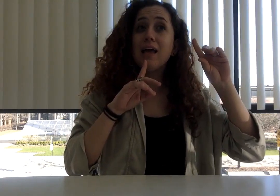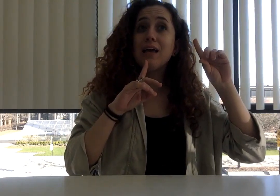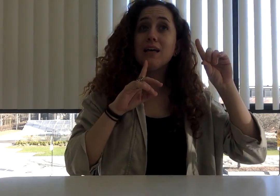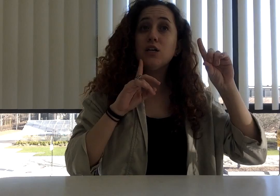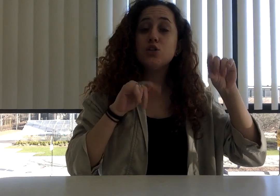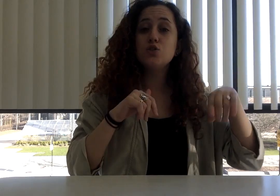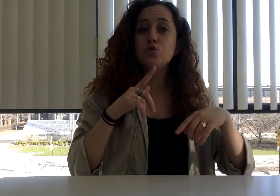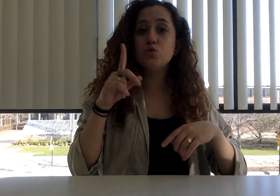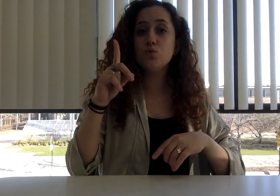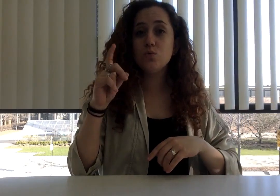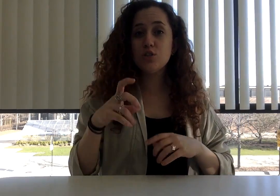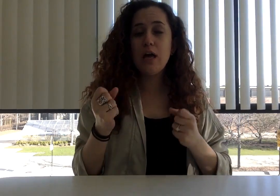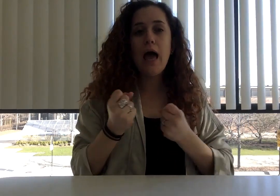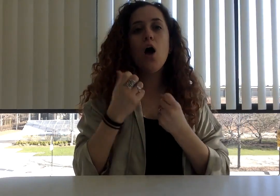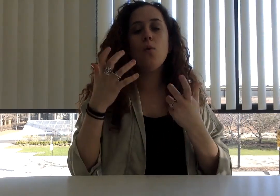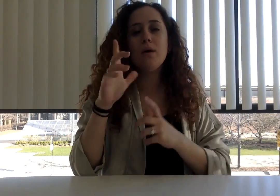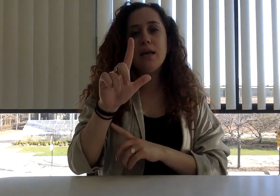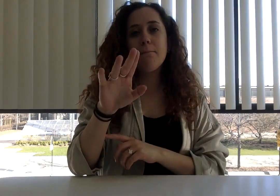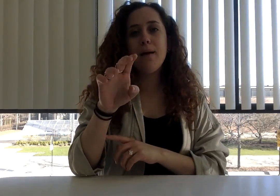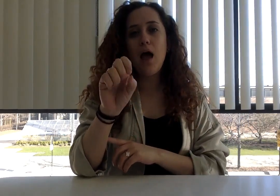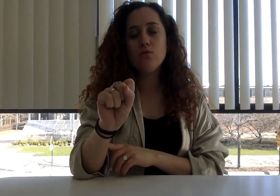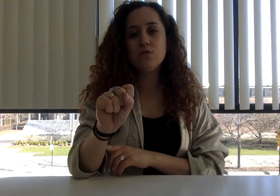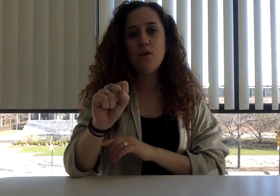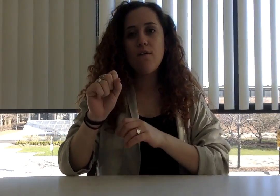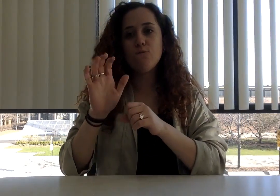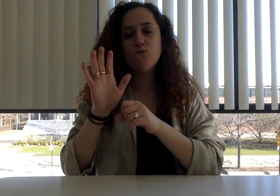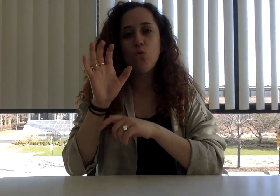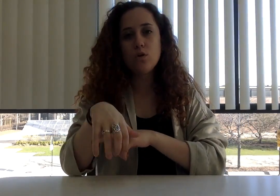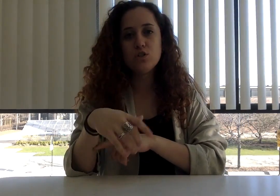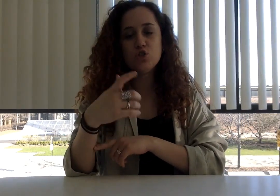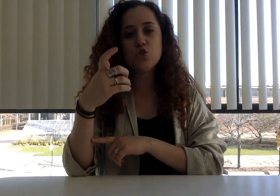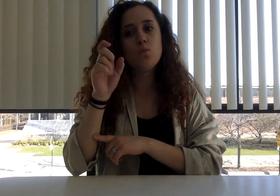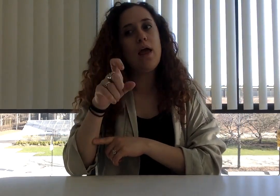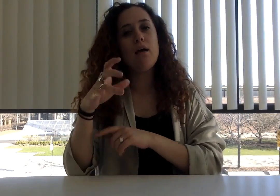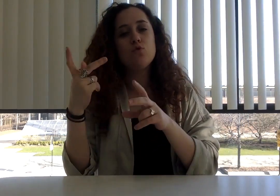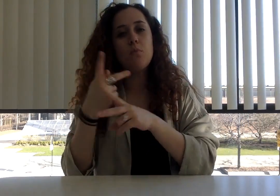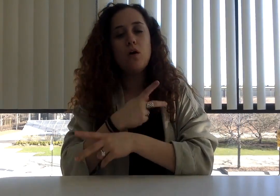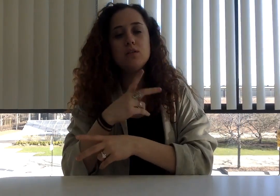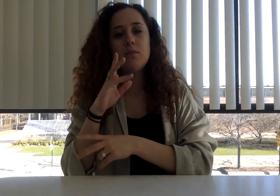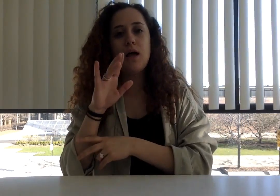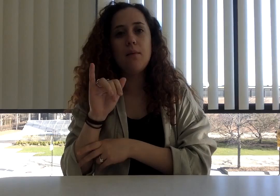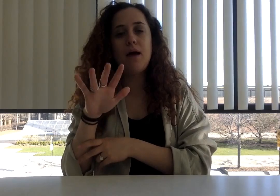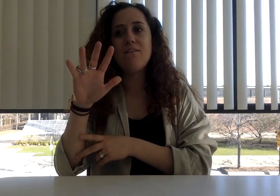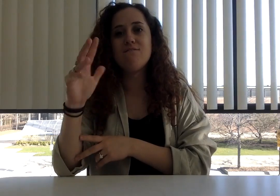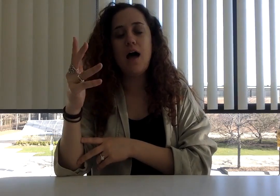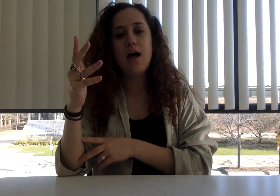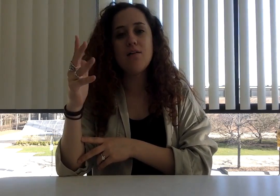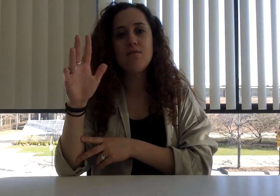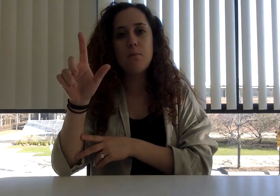need to multiply by a 5-pound board to equal my 48 is 48 over 5, which